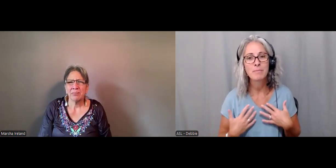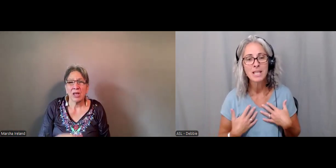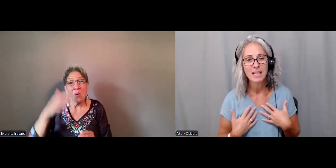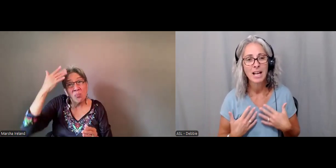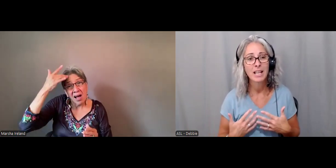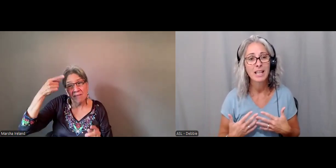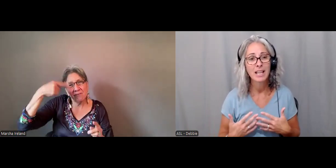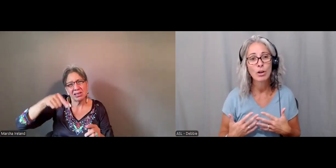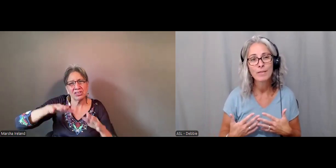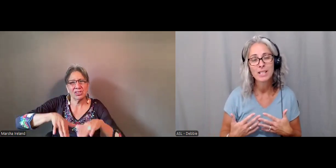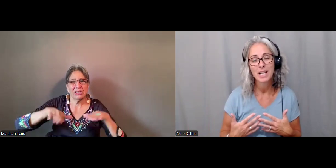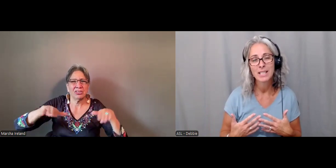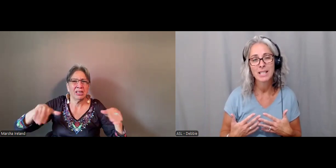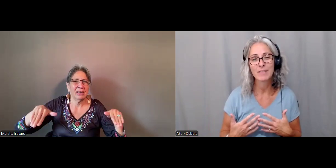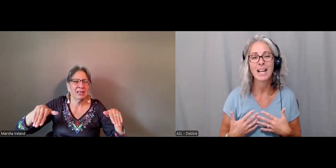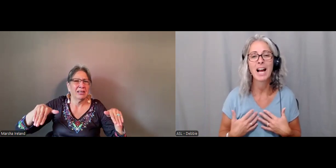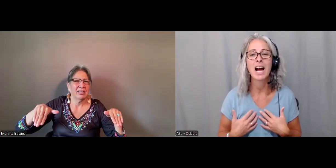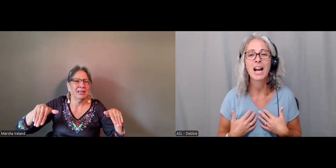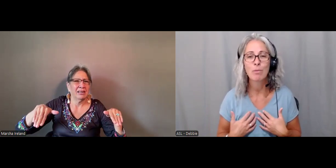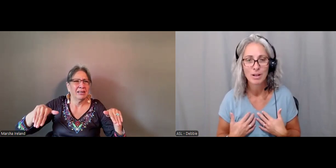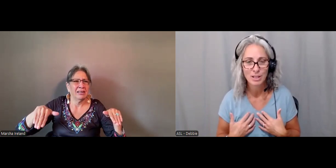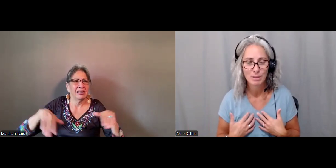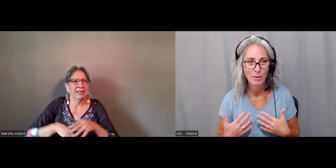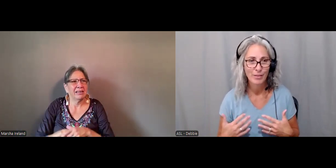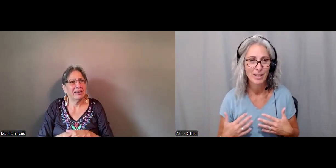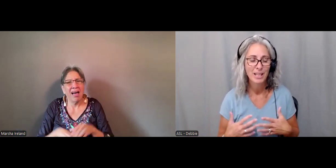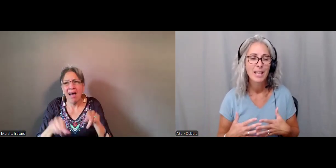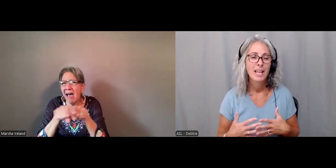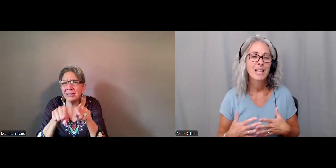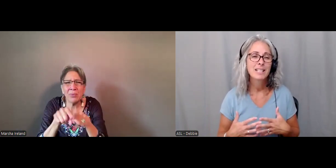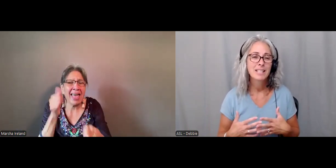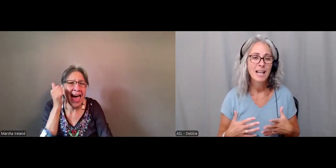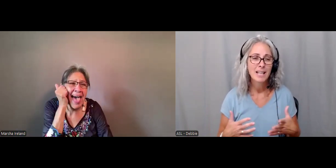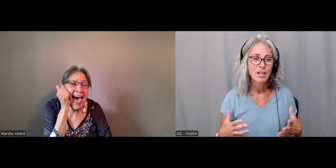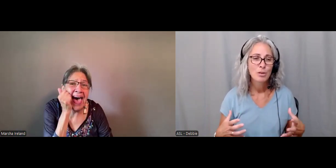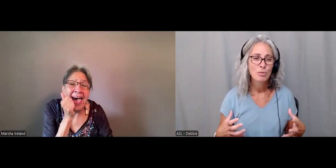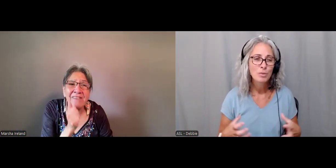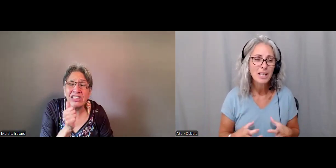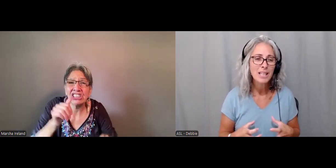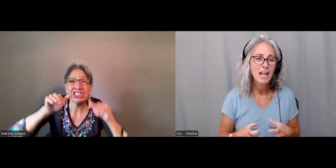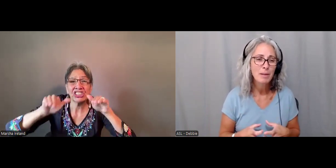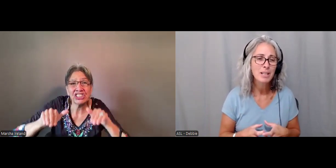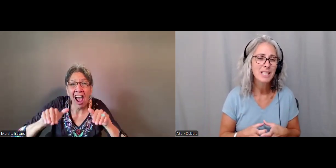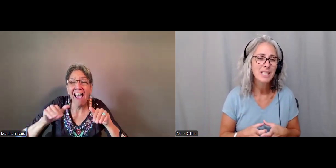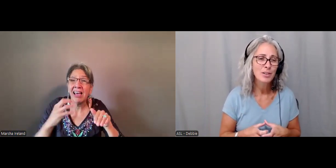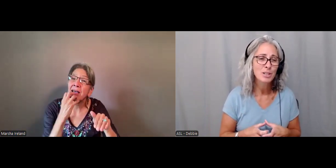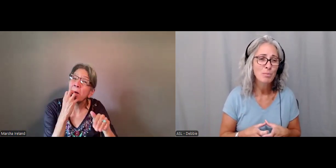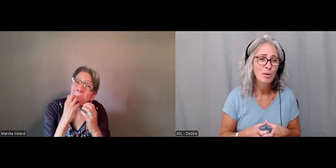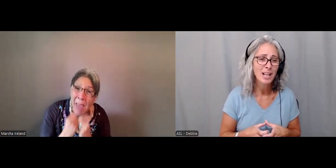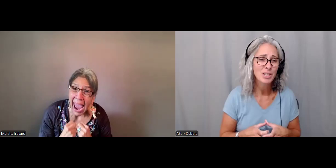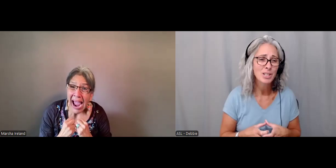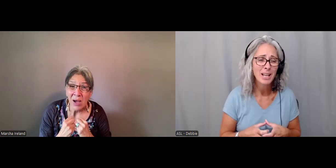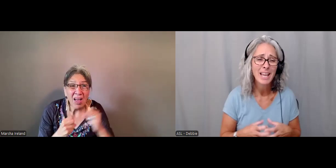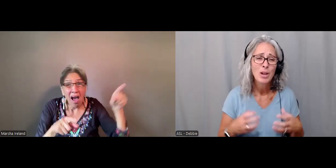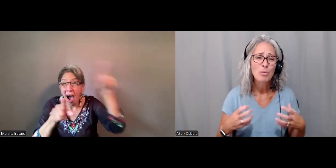of me. I let go of this idea that I want to be wealthy. Instead, really coming together and